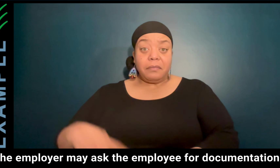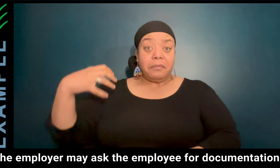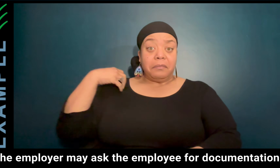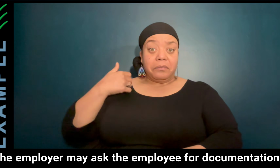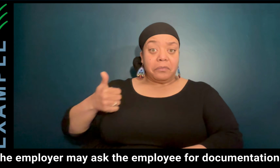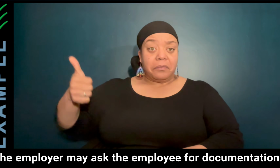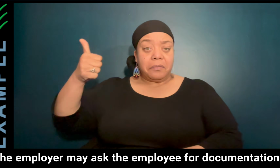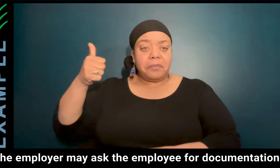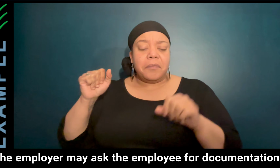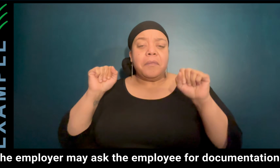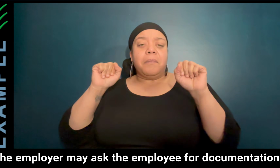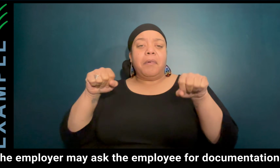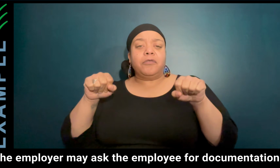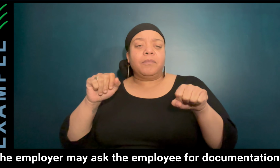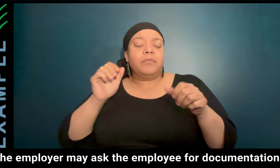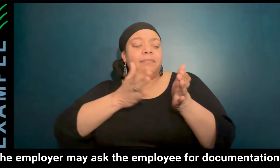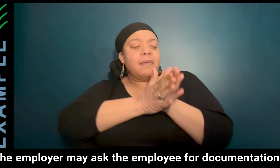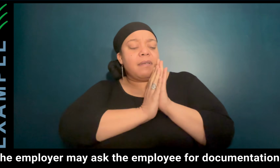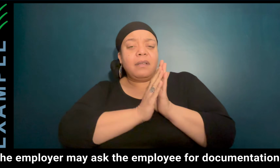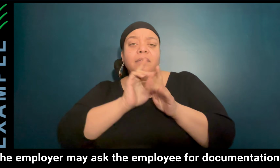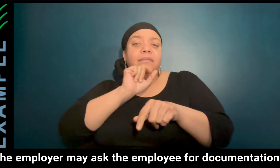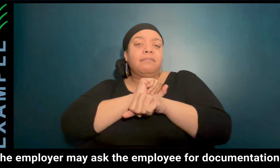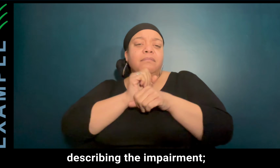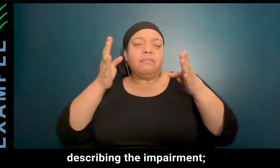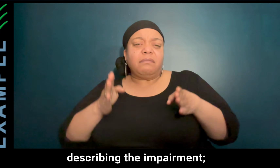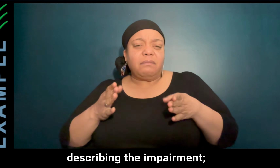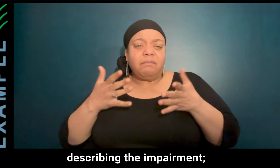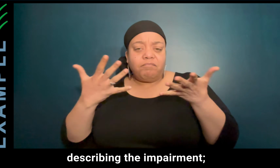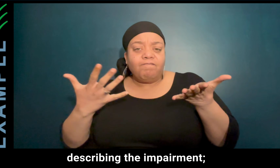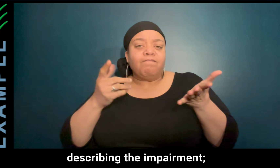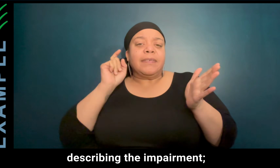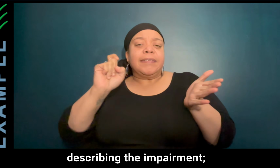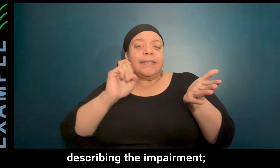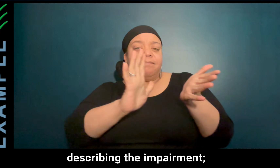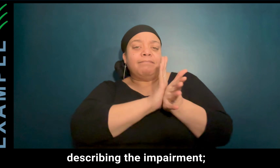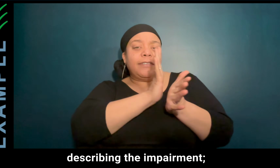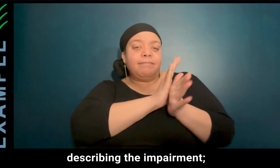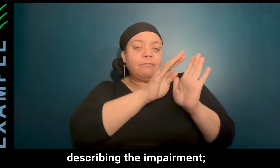The employer may ask the employee for documentation describing the impairment.